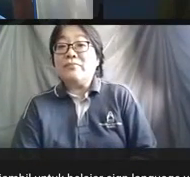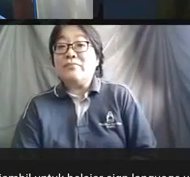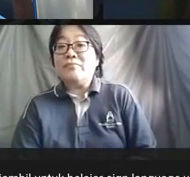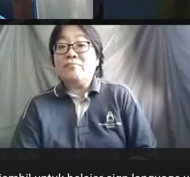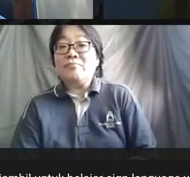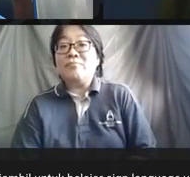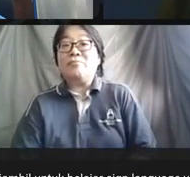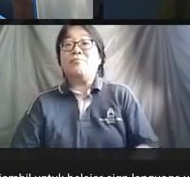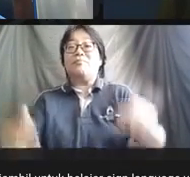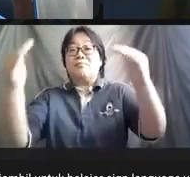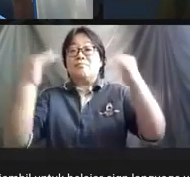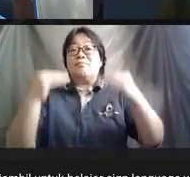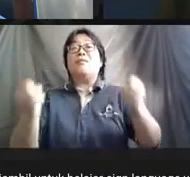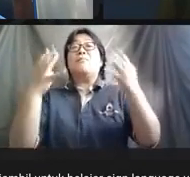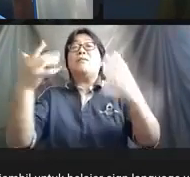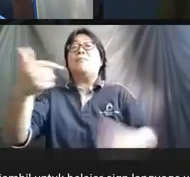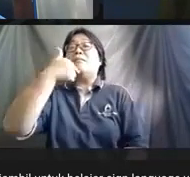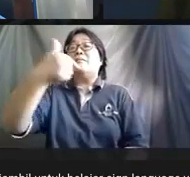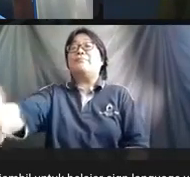question